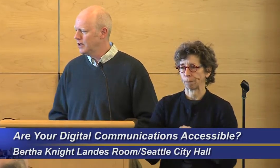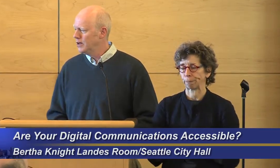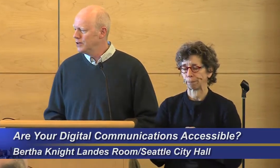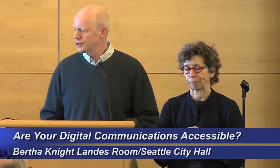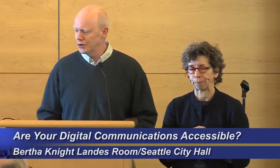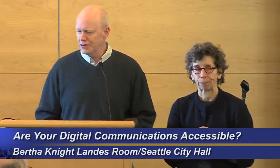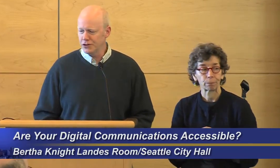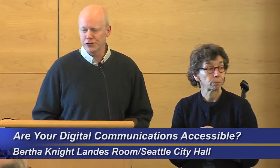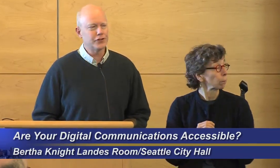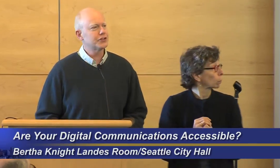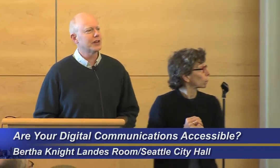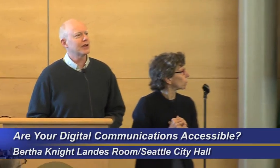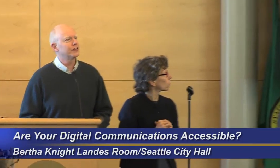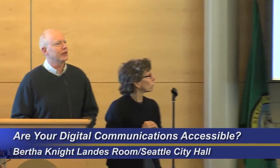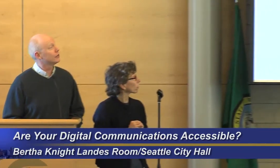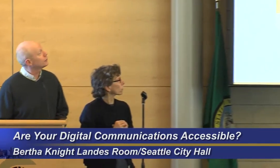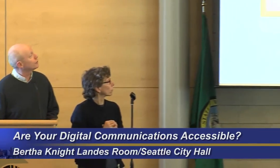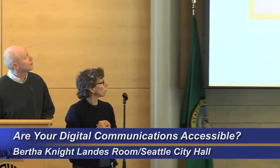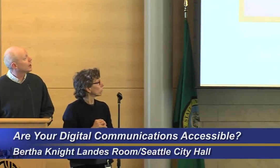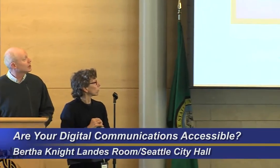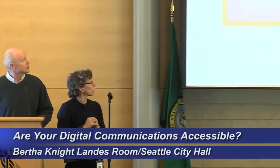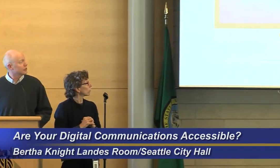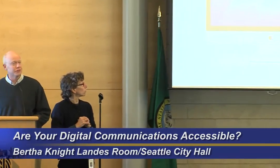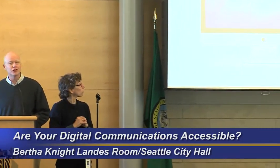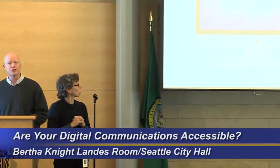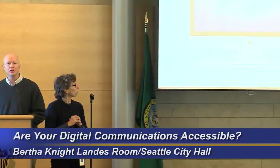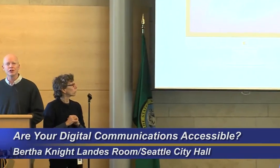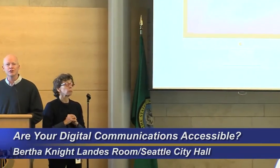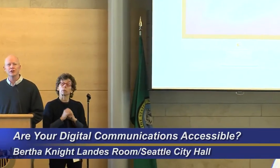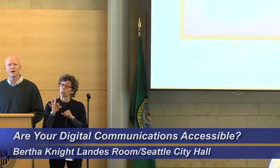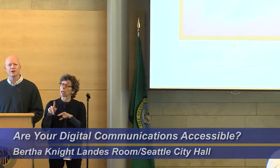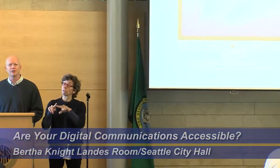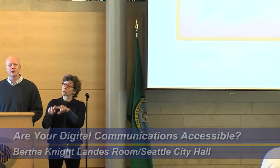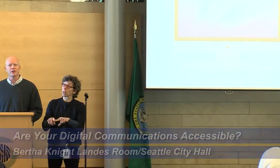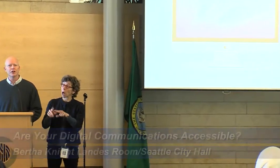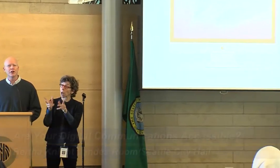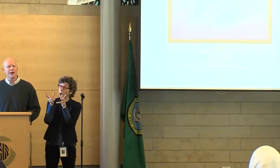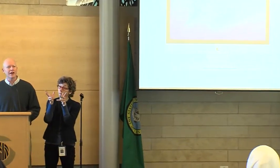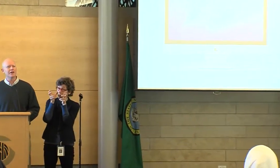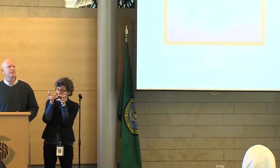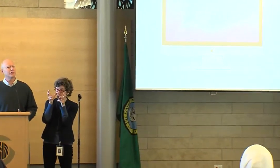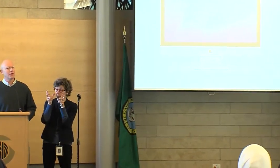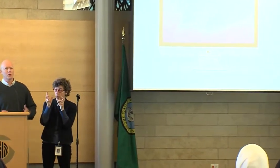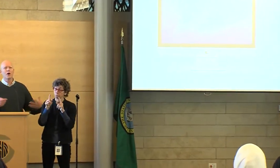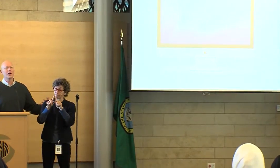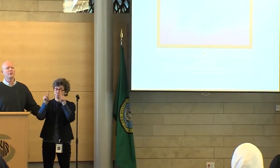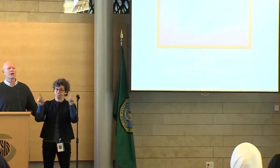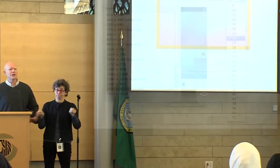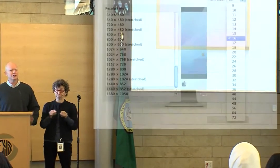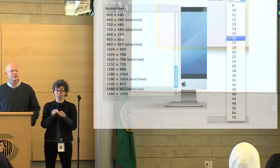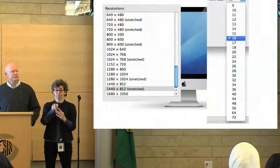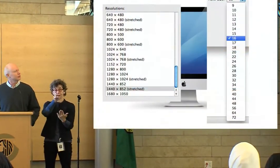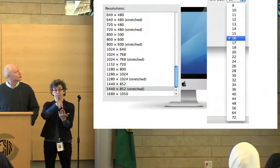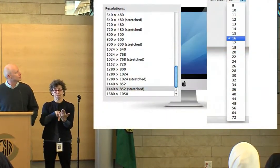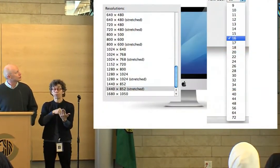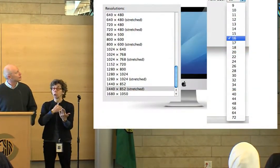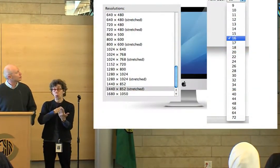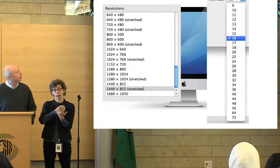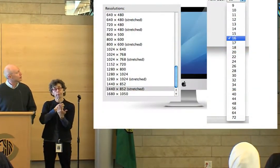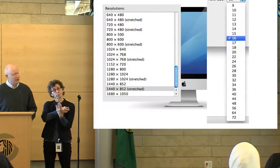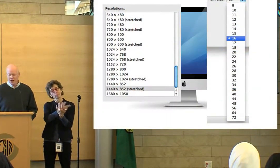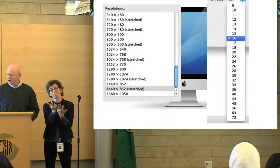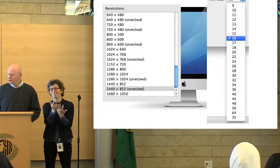communicate that it's so rich and so diverse, the different ways that people are accessing technology